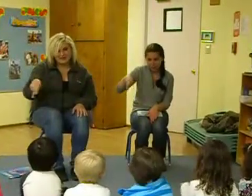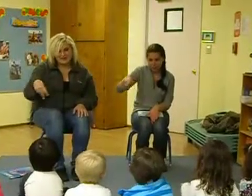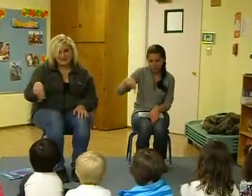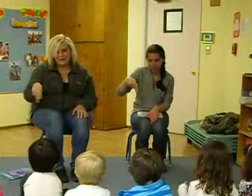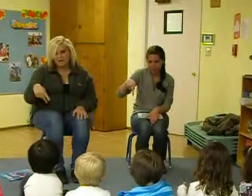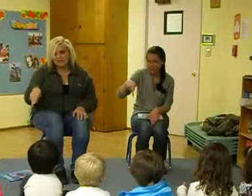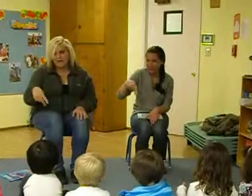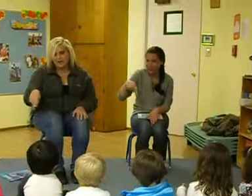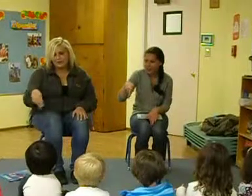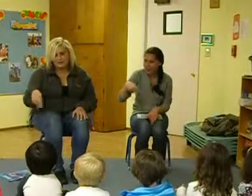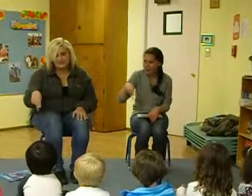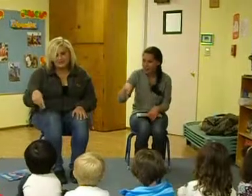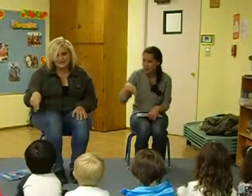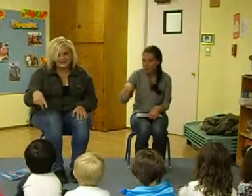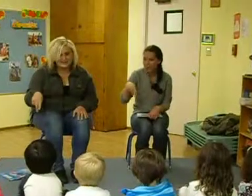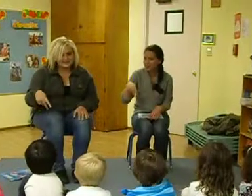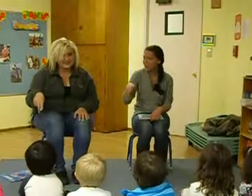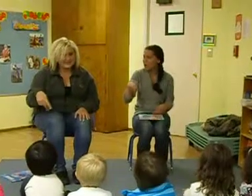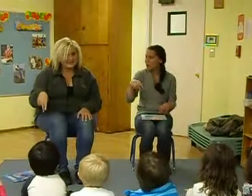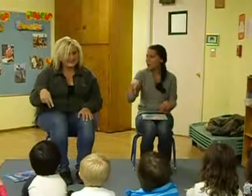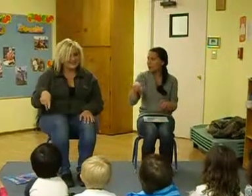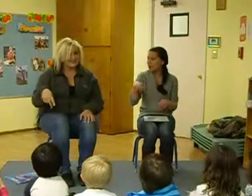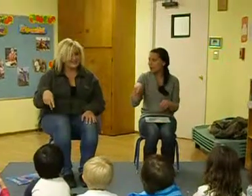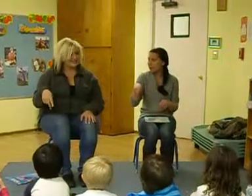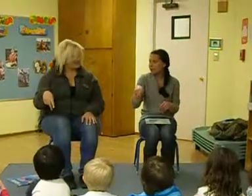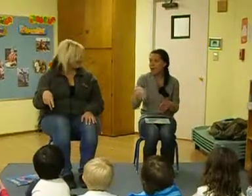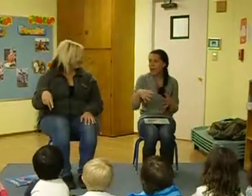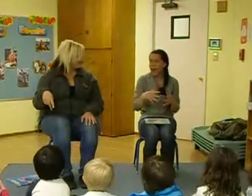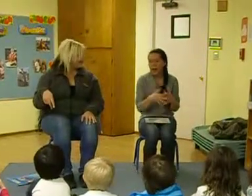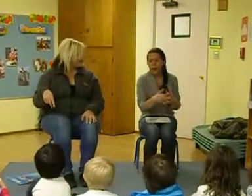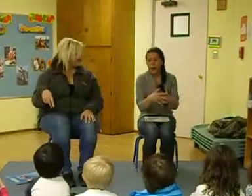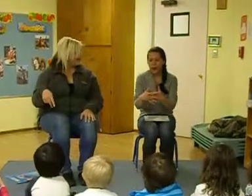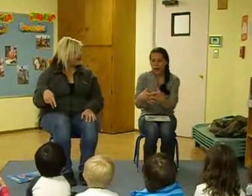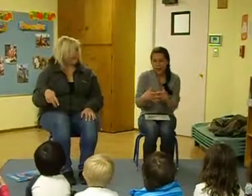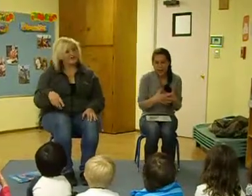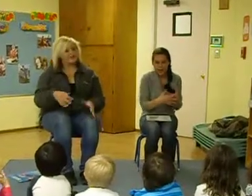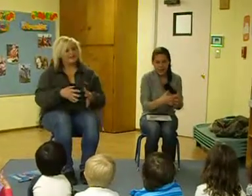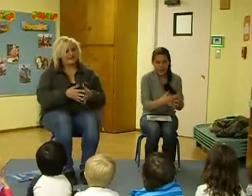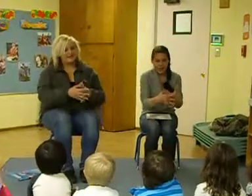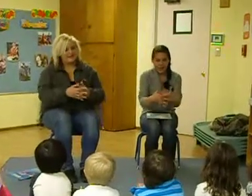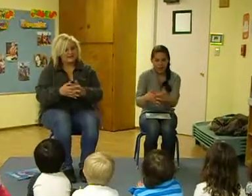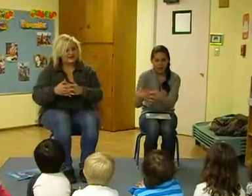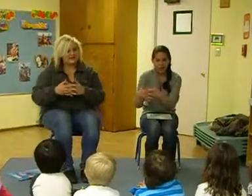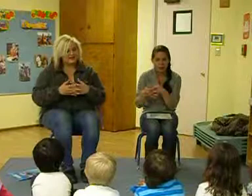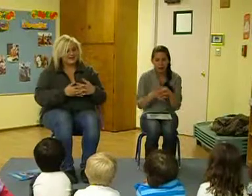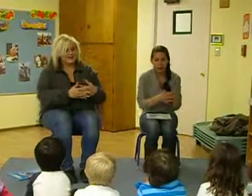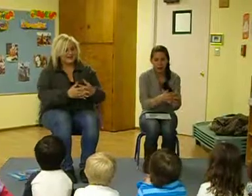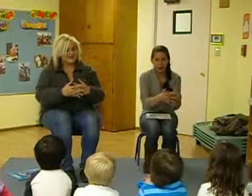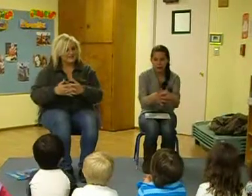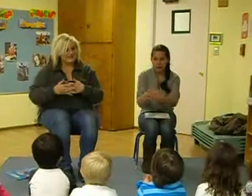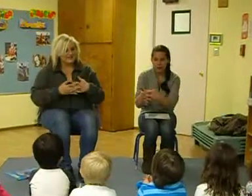Oh, good job. Oh my gosh. Purple. And America, where we live.